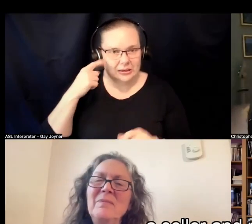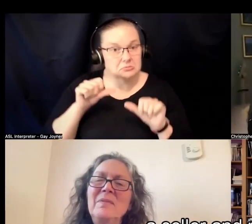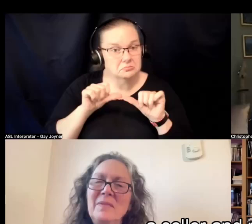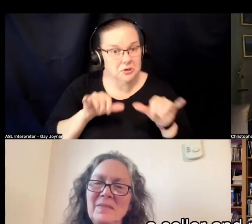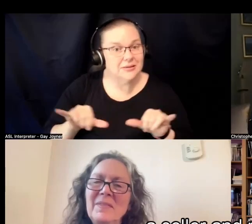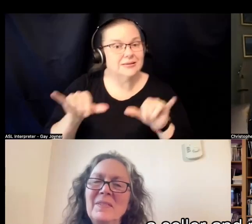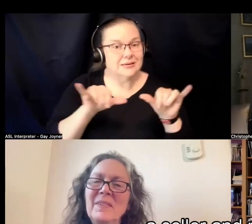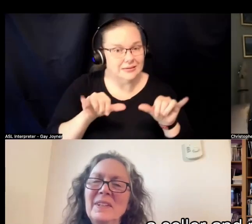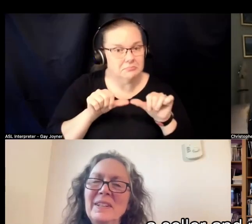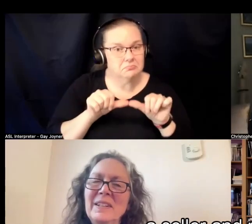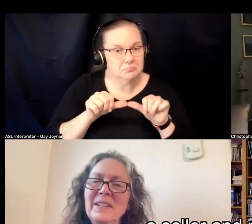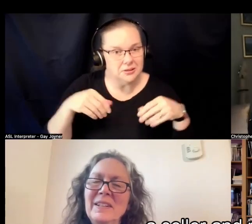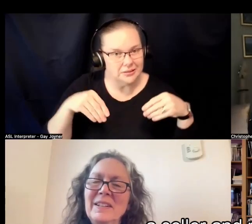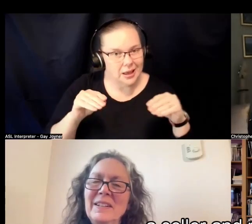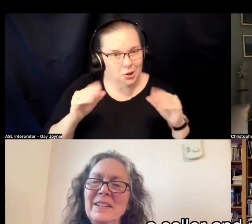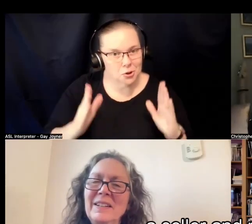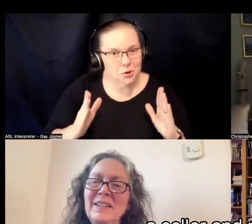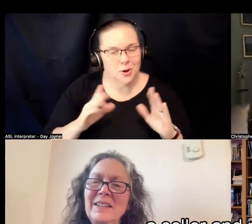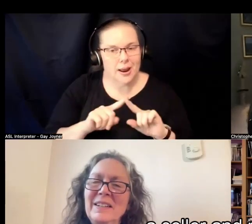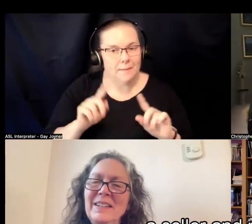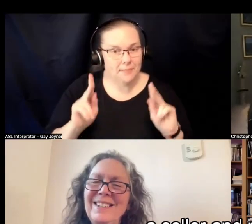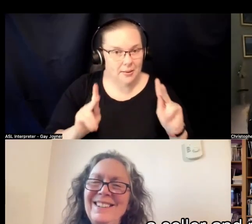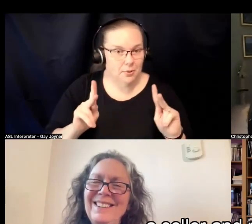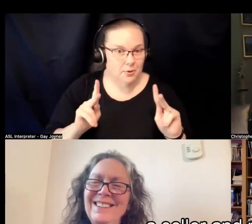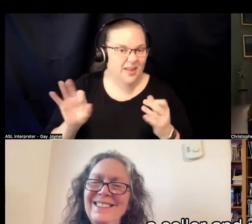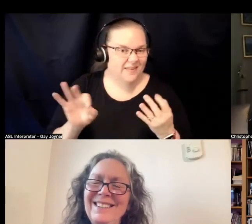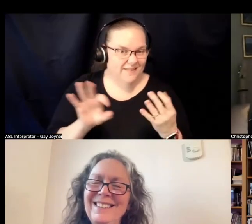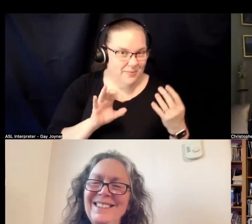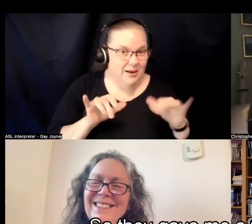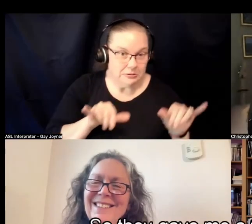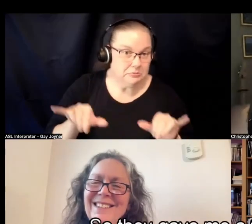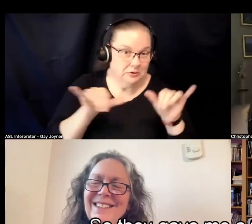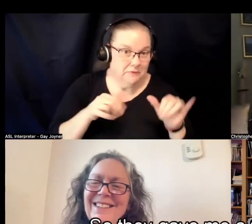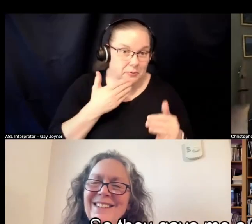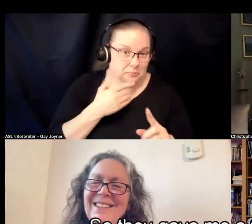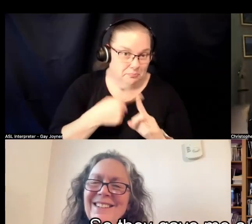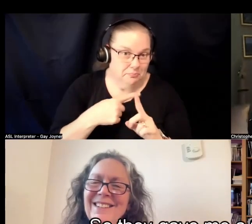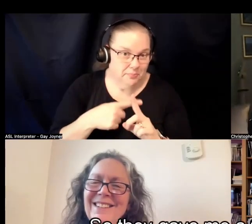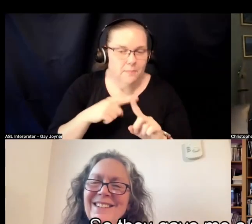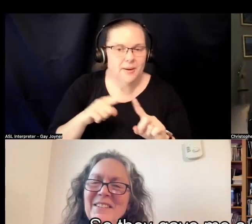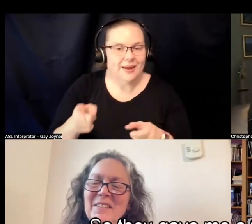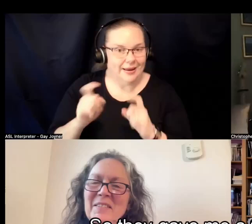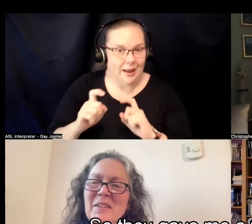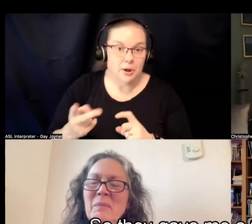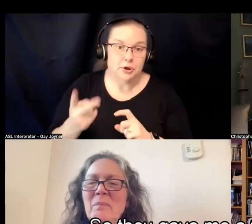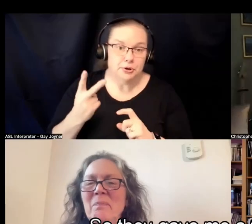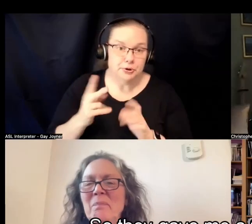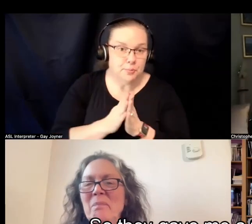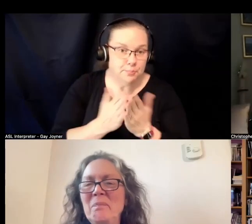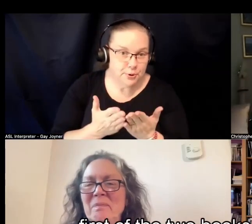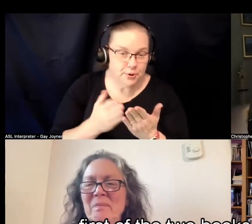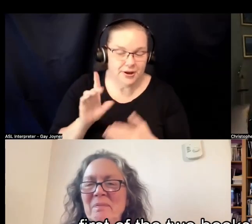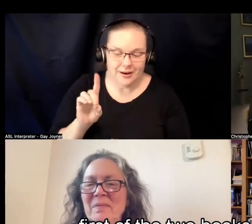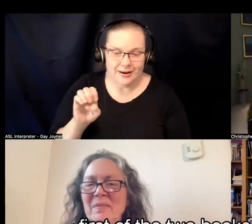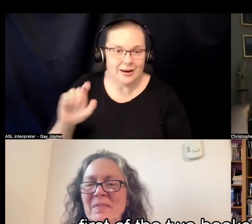seller, and people the feedback is uniformly good. So they gave me a 2-book deal, and